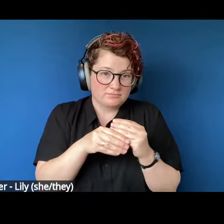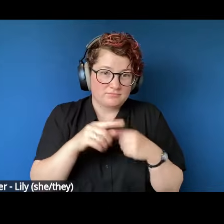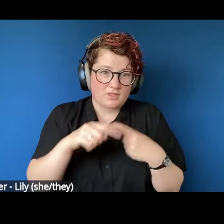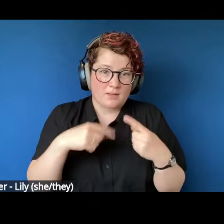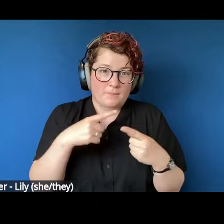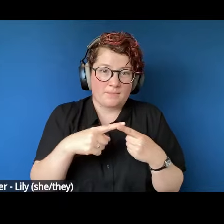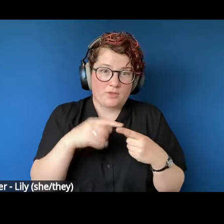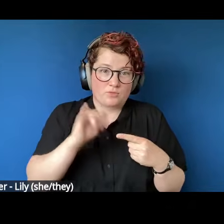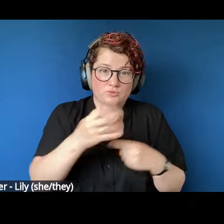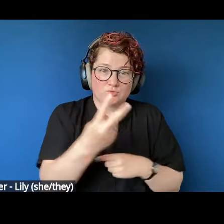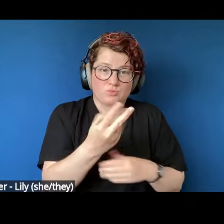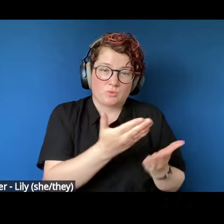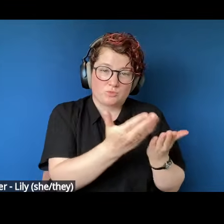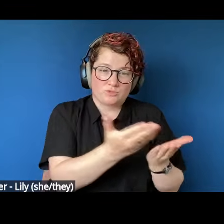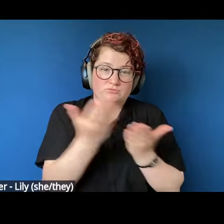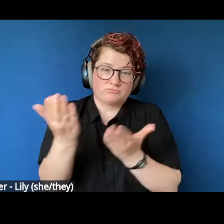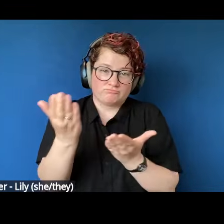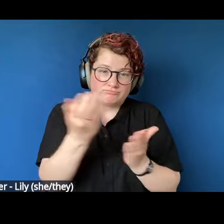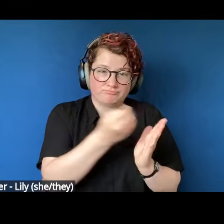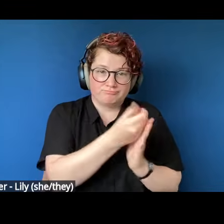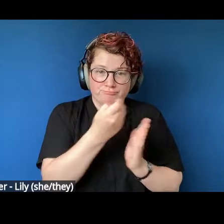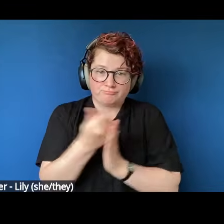motions, please feel free.